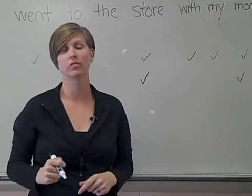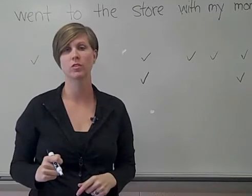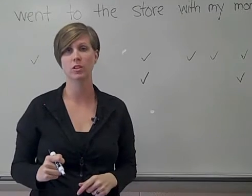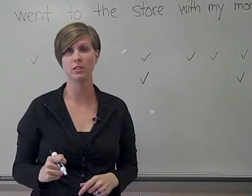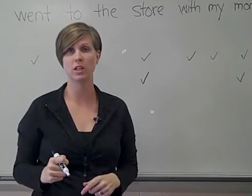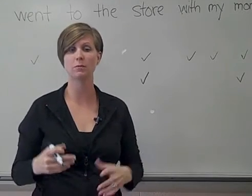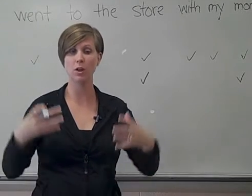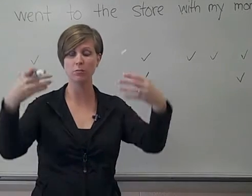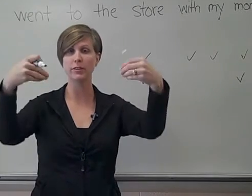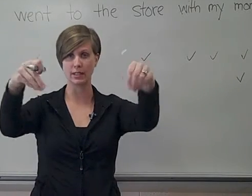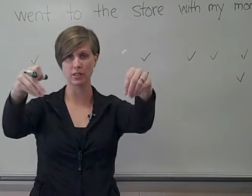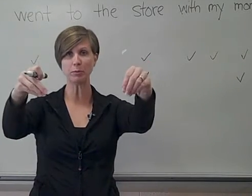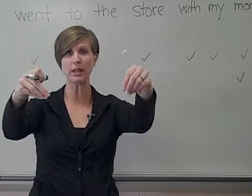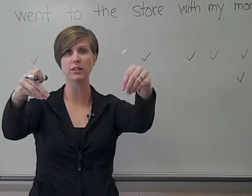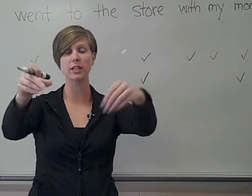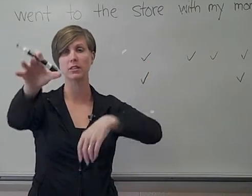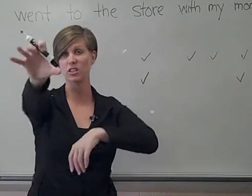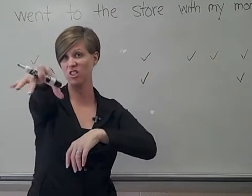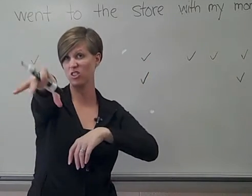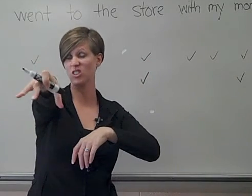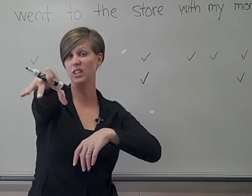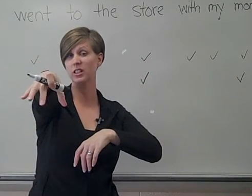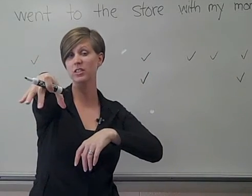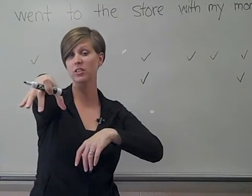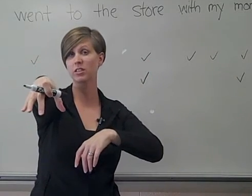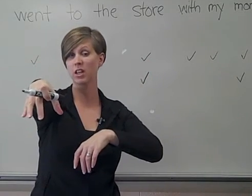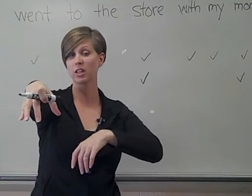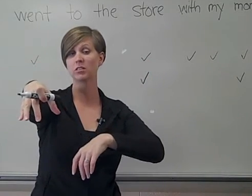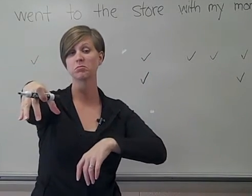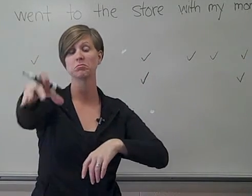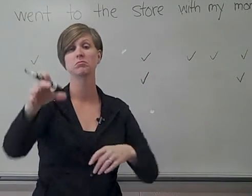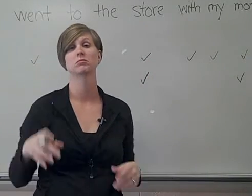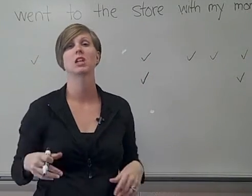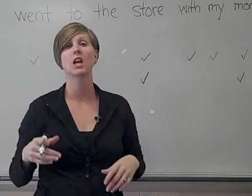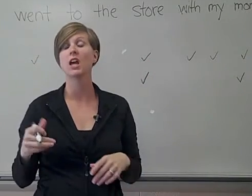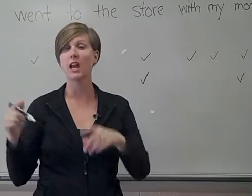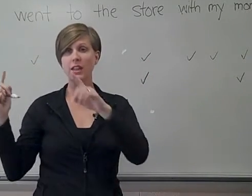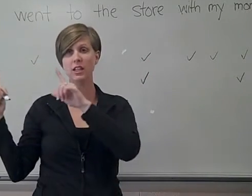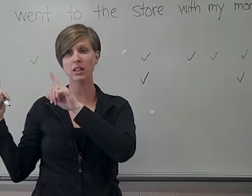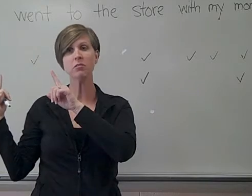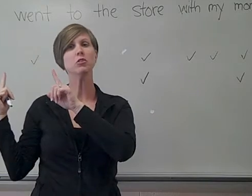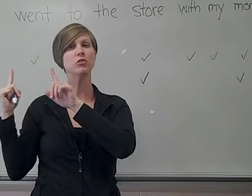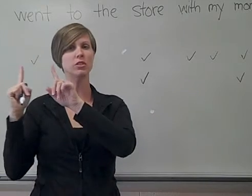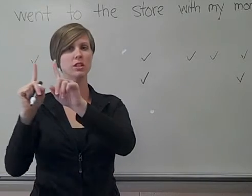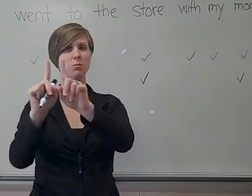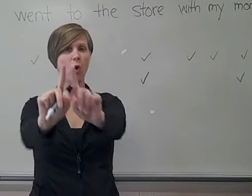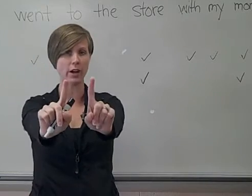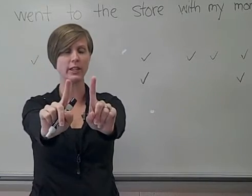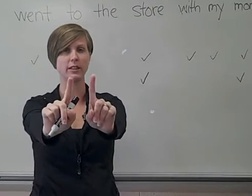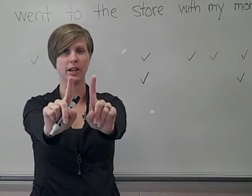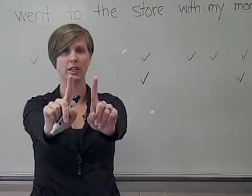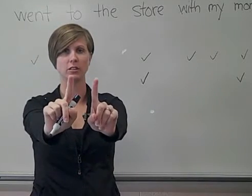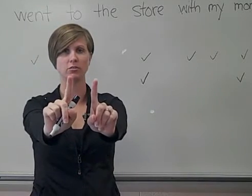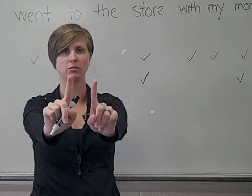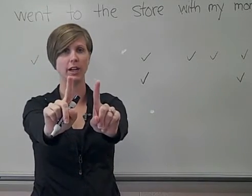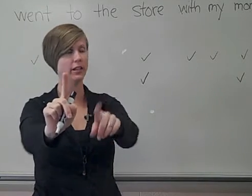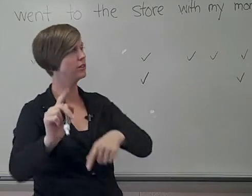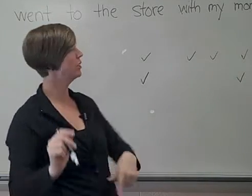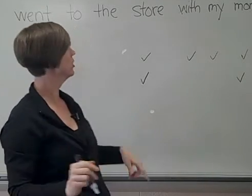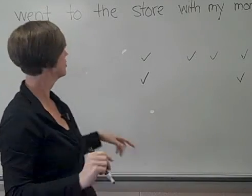So they set up, oh, that's the place, that's the store, there it is over there. And then you see them walking there, right? So